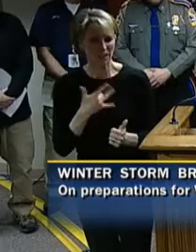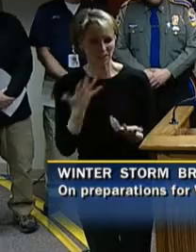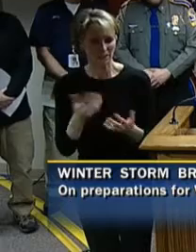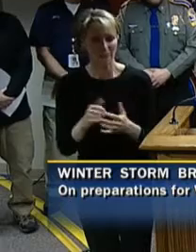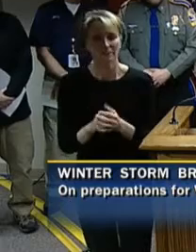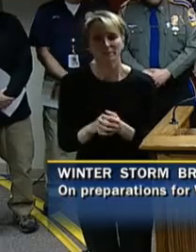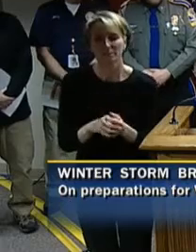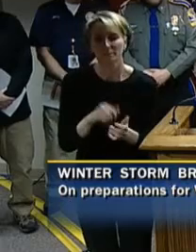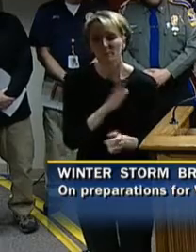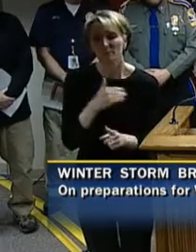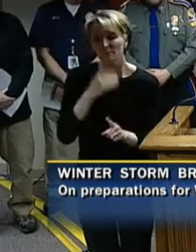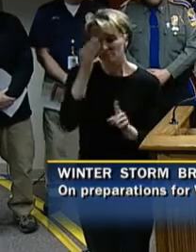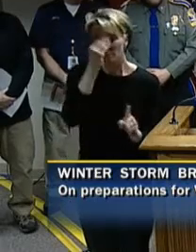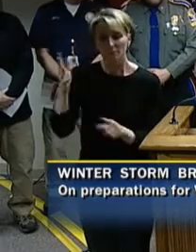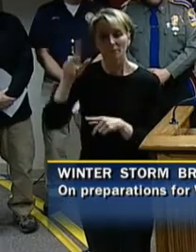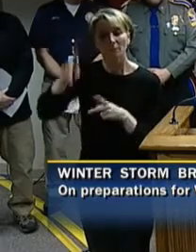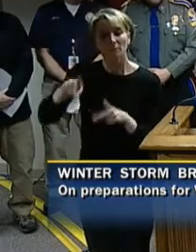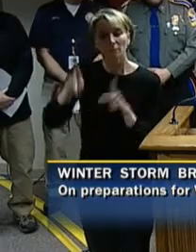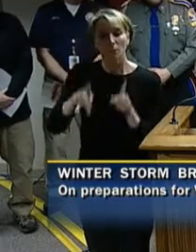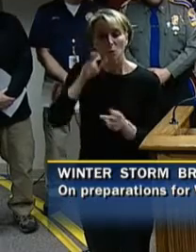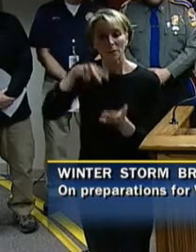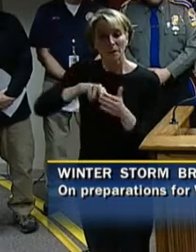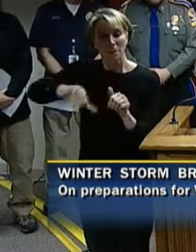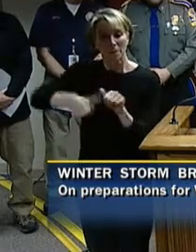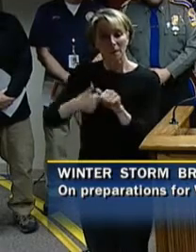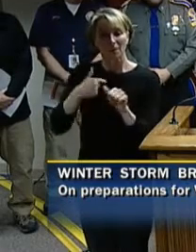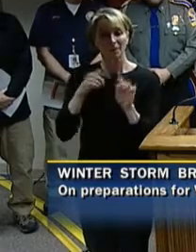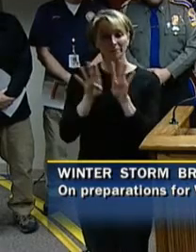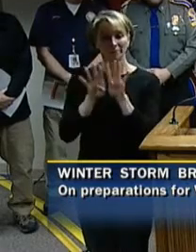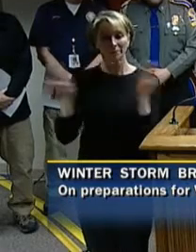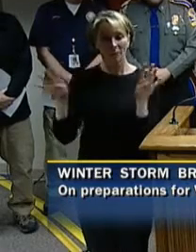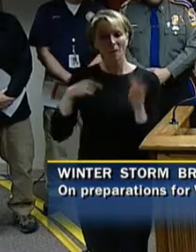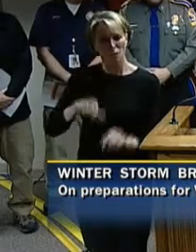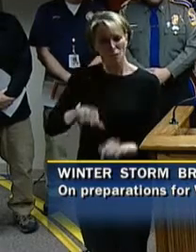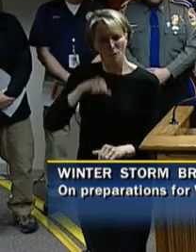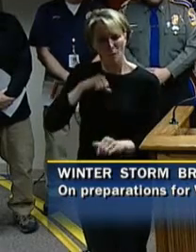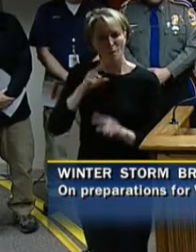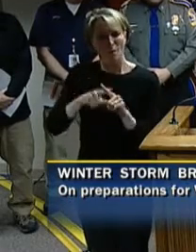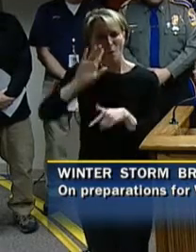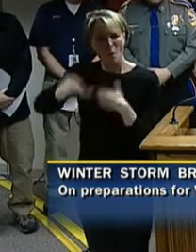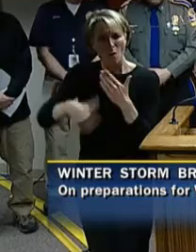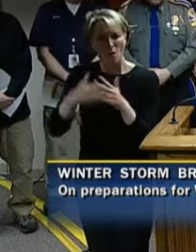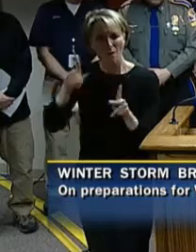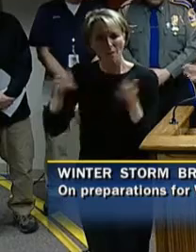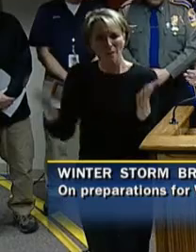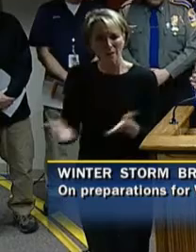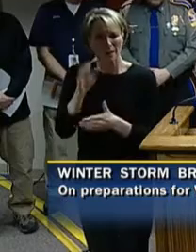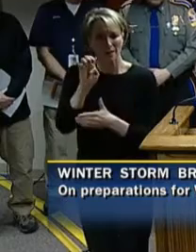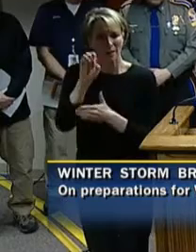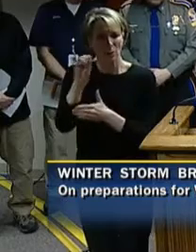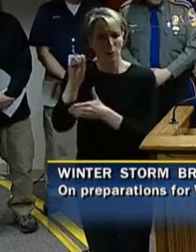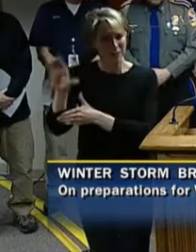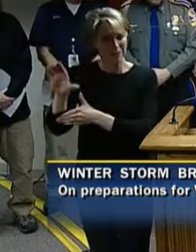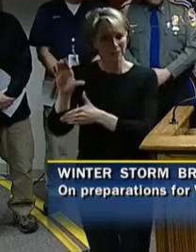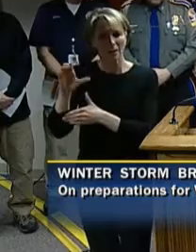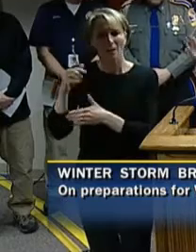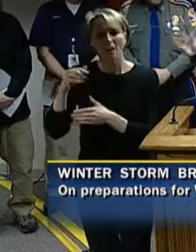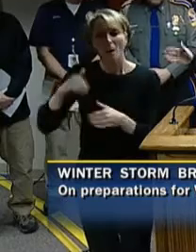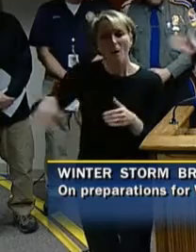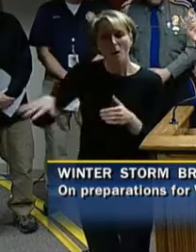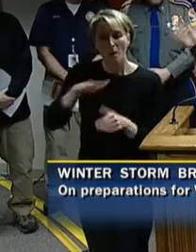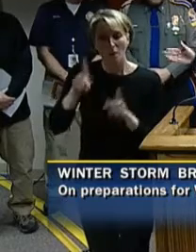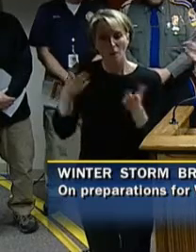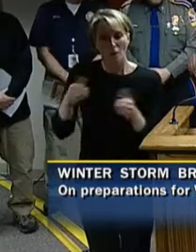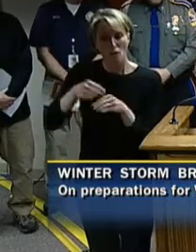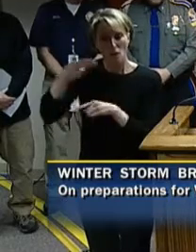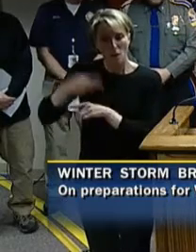the group that's standing behind me and all the people here at the EOC. I mean, they've been planning this since last summer when it comes to making sure we have